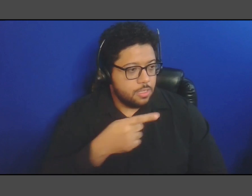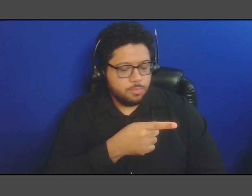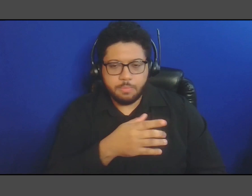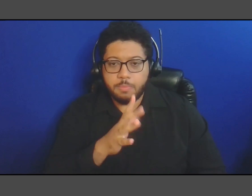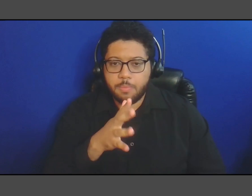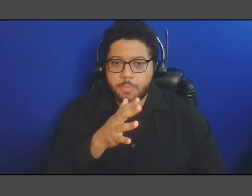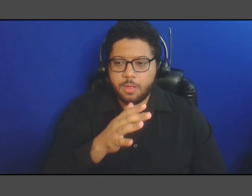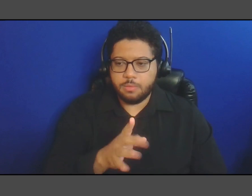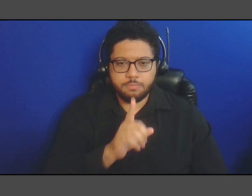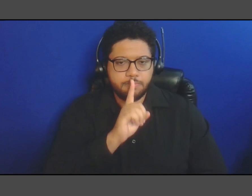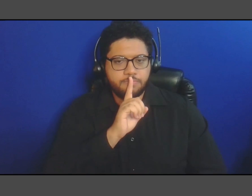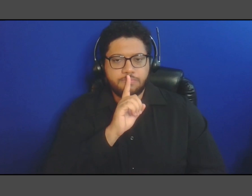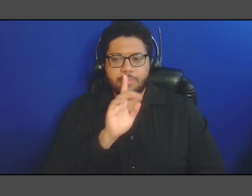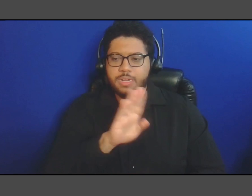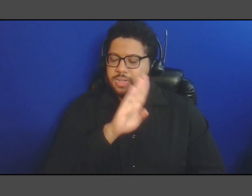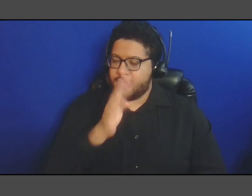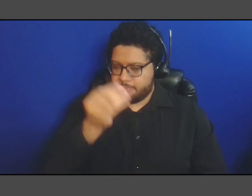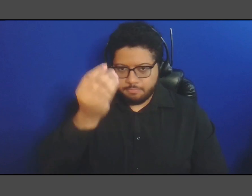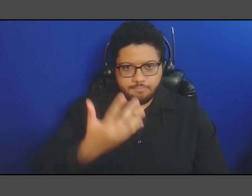was